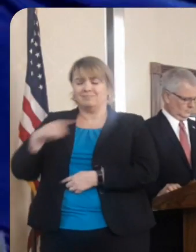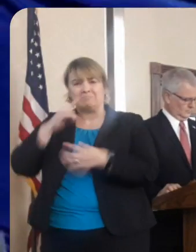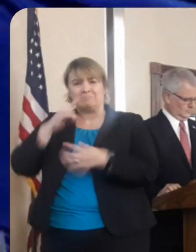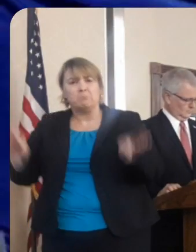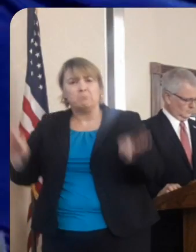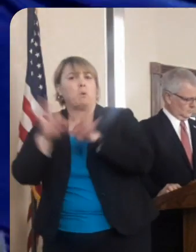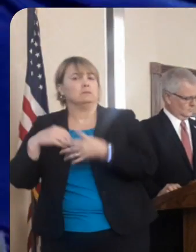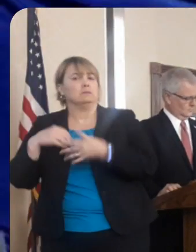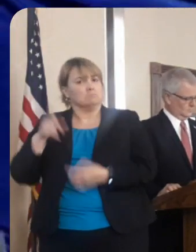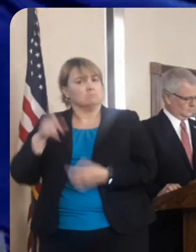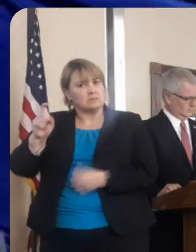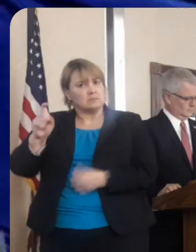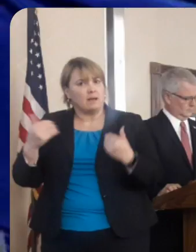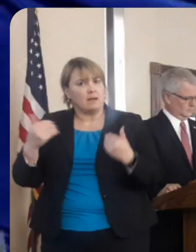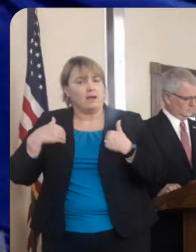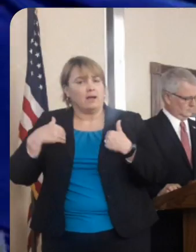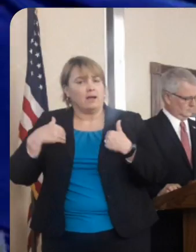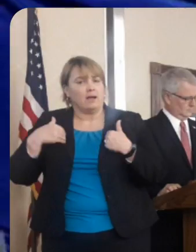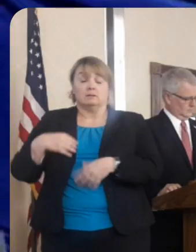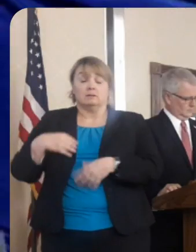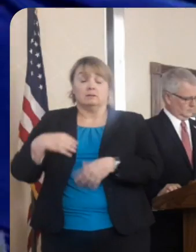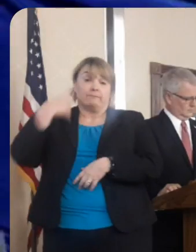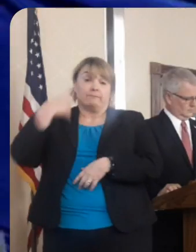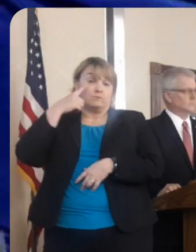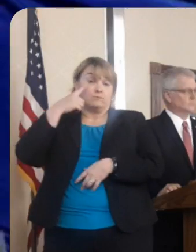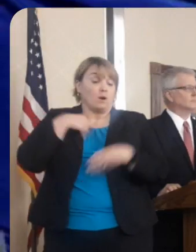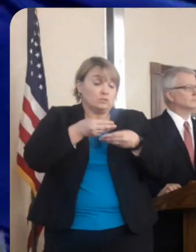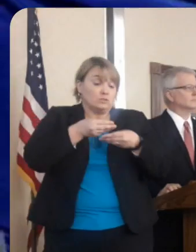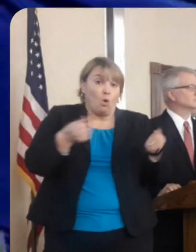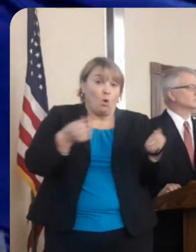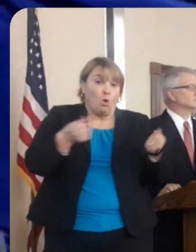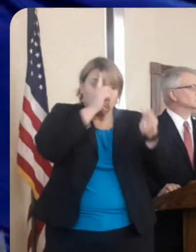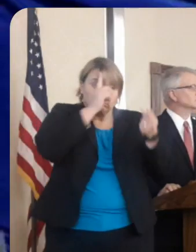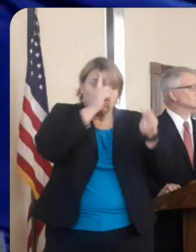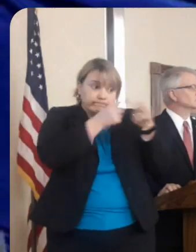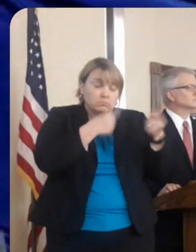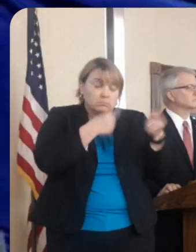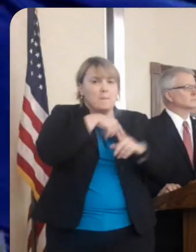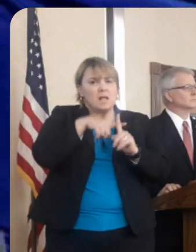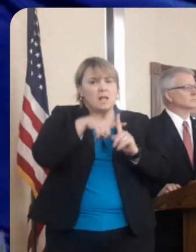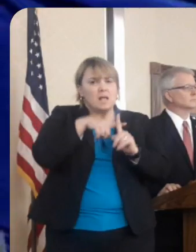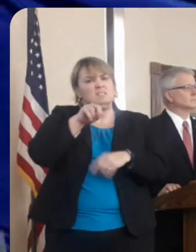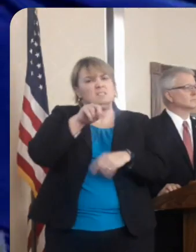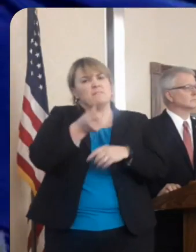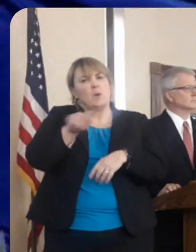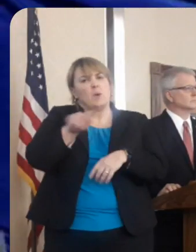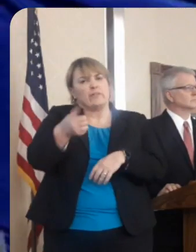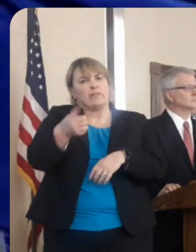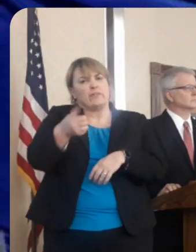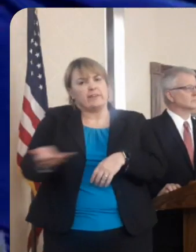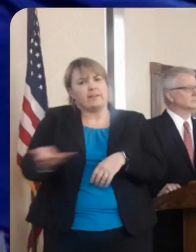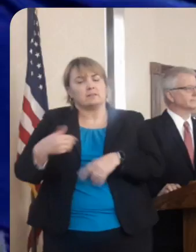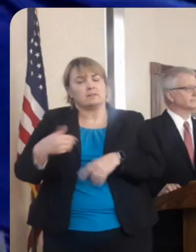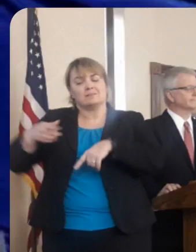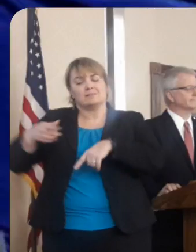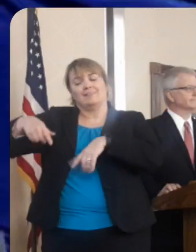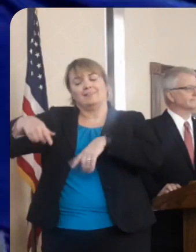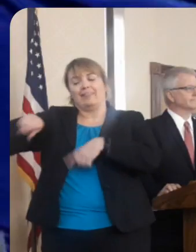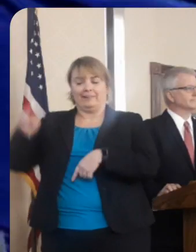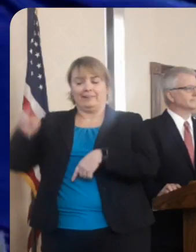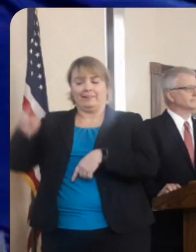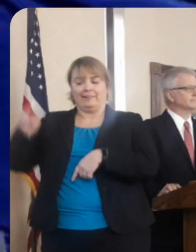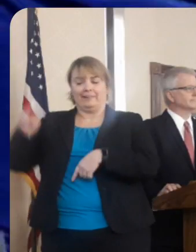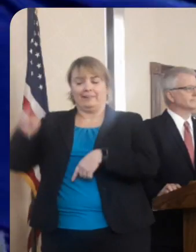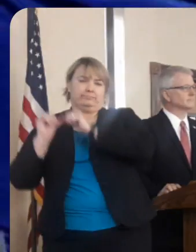incident resolution, but also a variety of other functions that they need to confer with the chair in order to conduct the party's business. So I'm going to urge